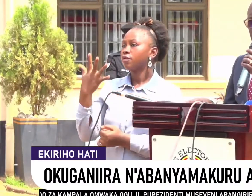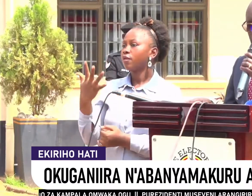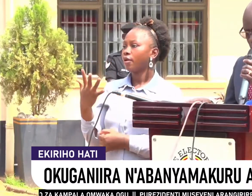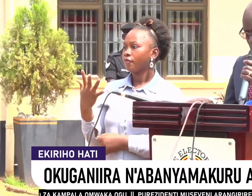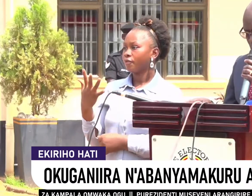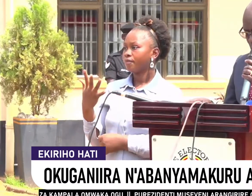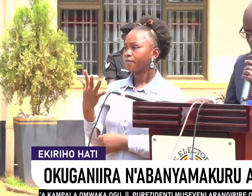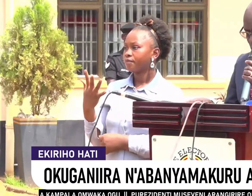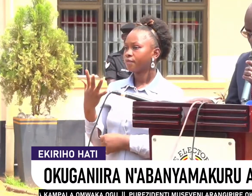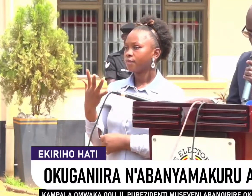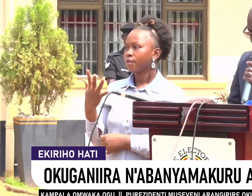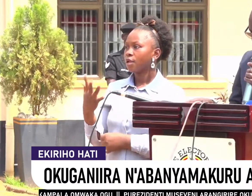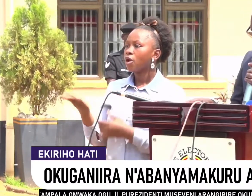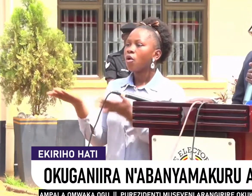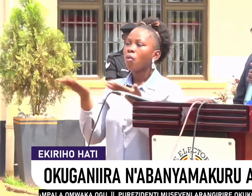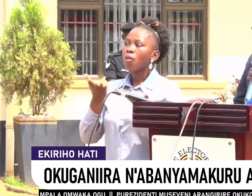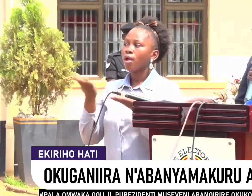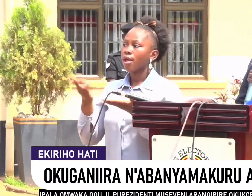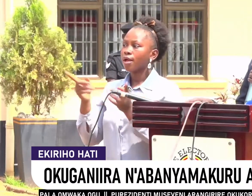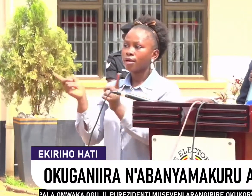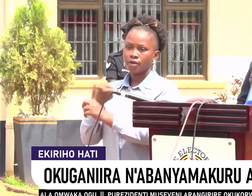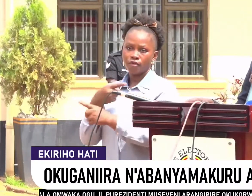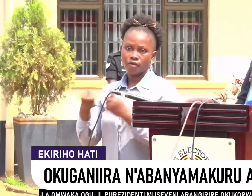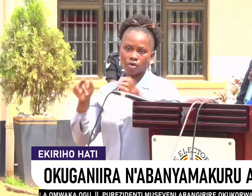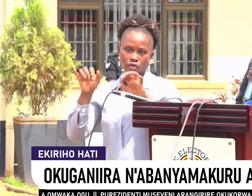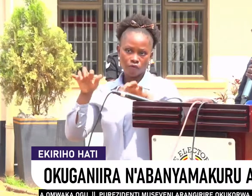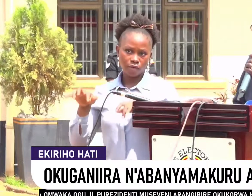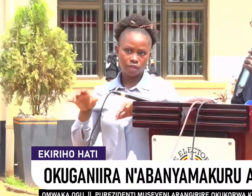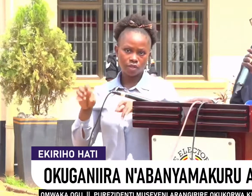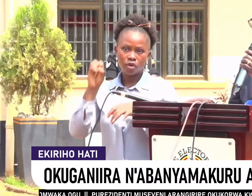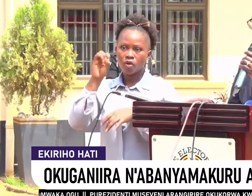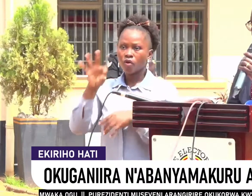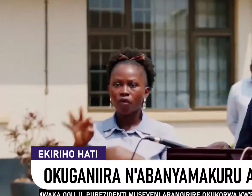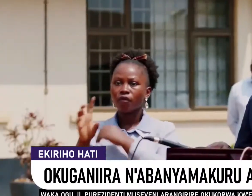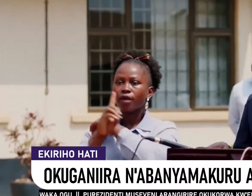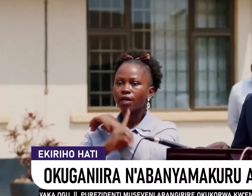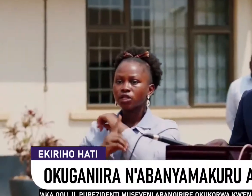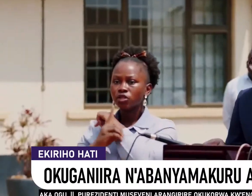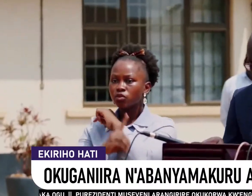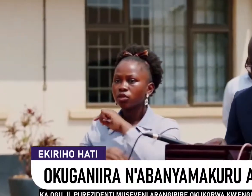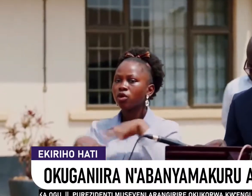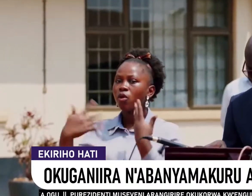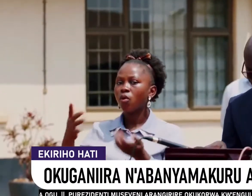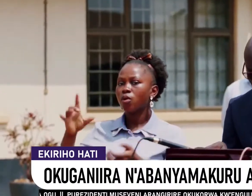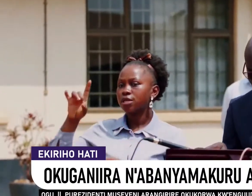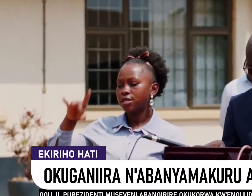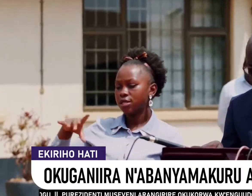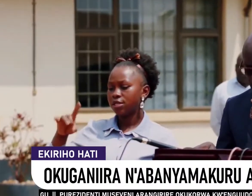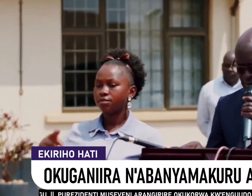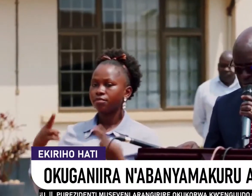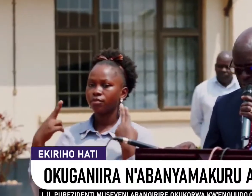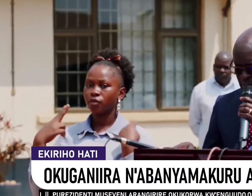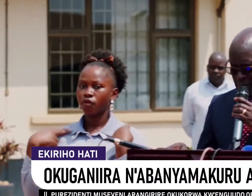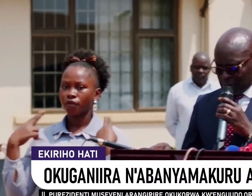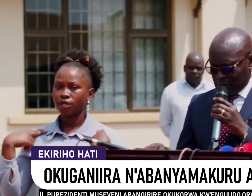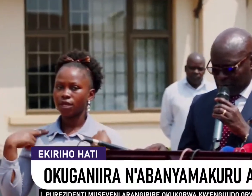2025 at the respective offices of the districts